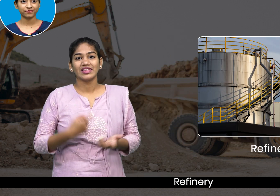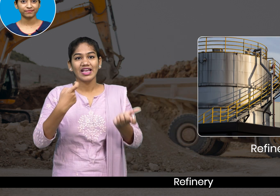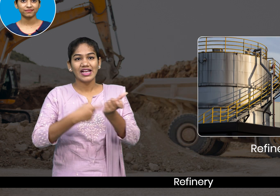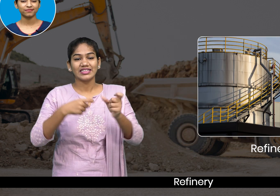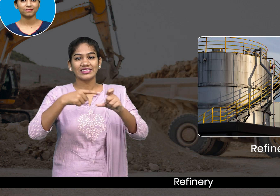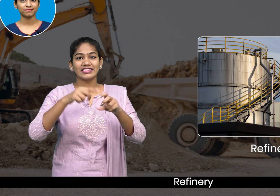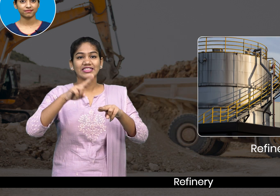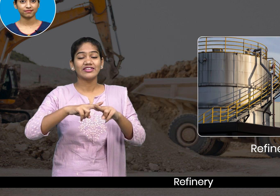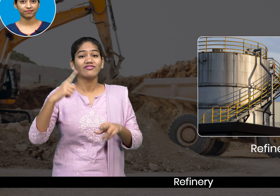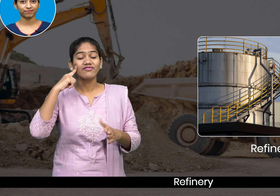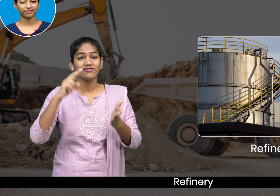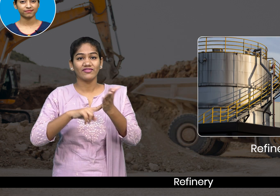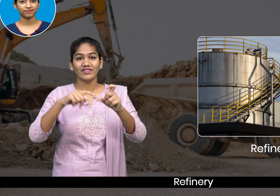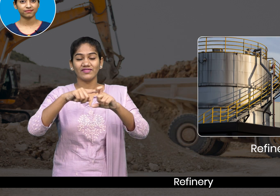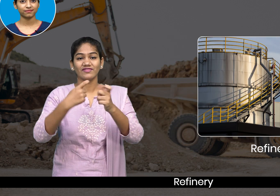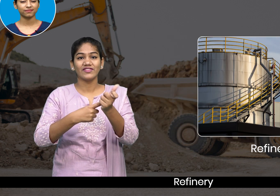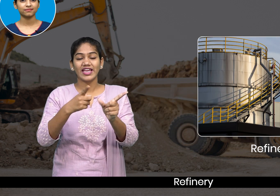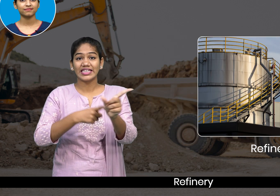Refinery: